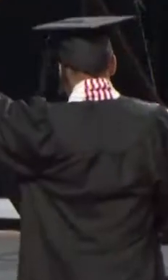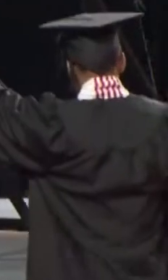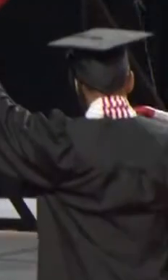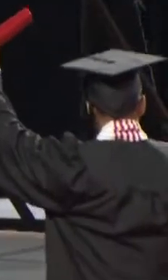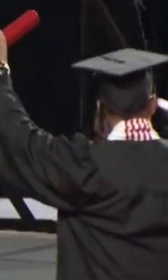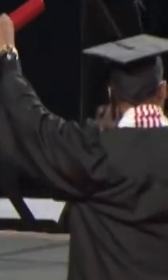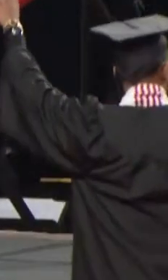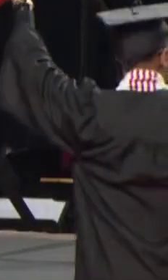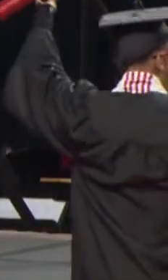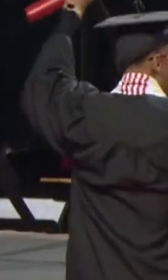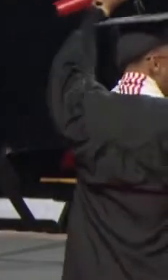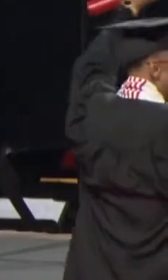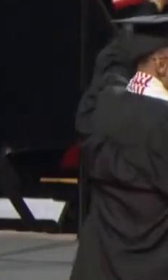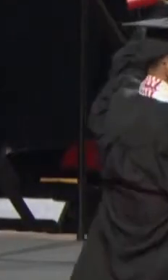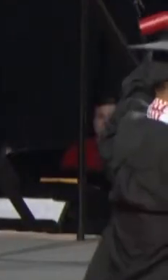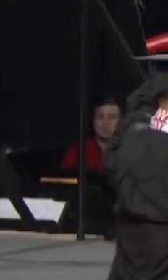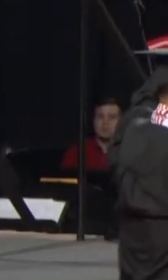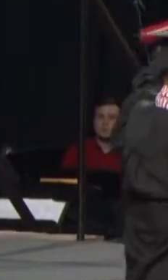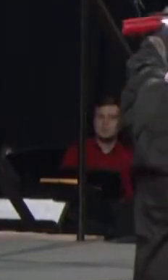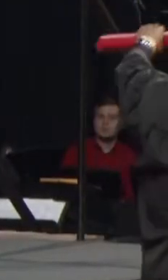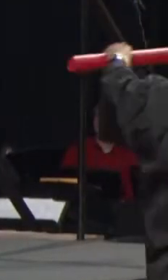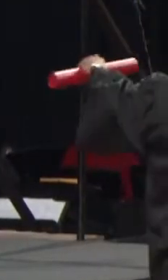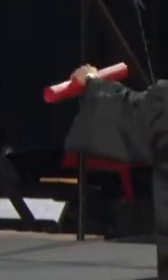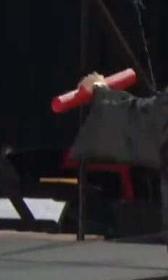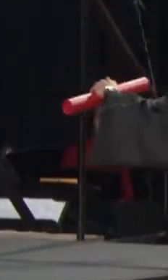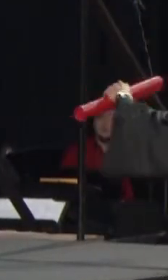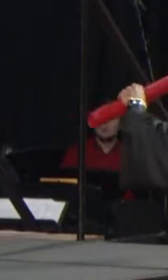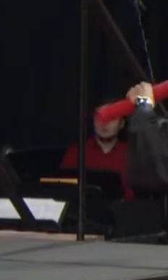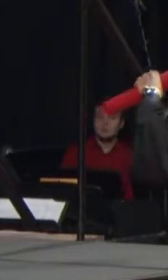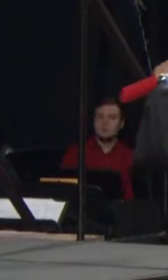Dustin Trent Marsh.